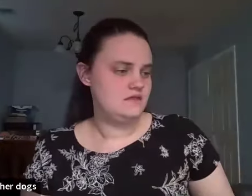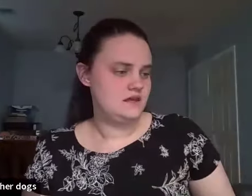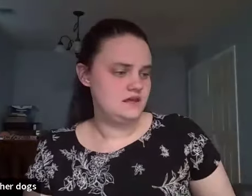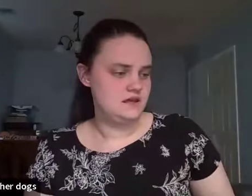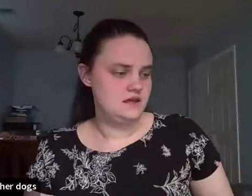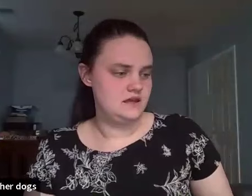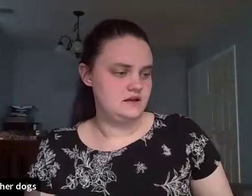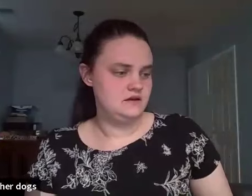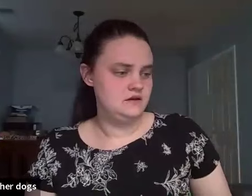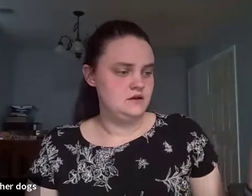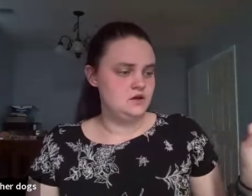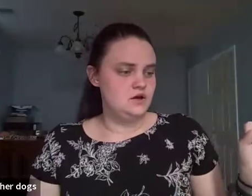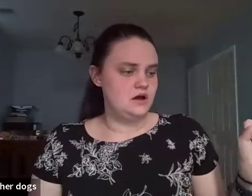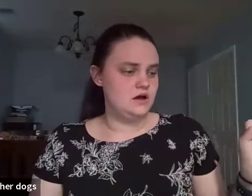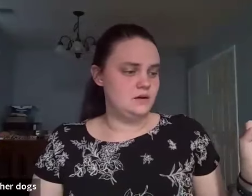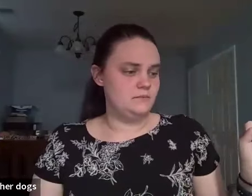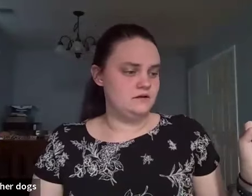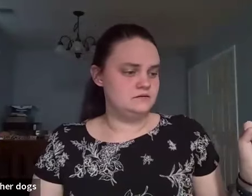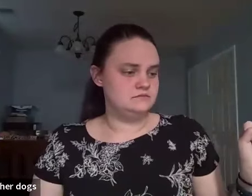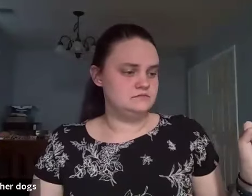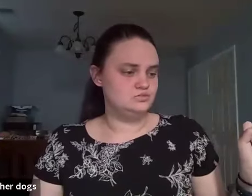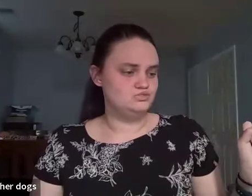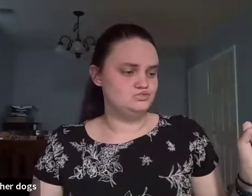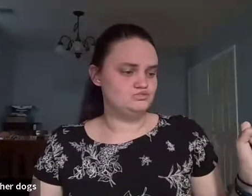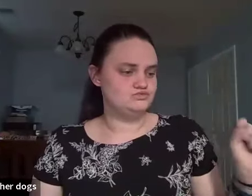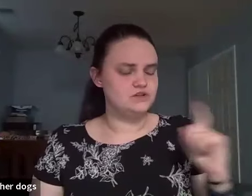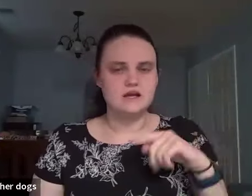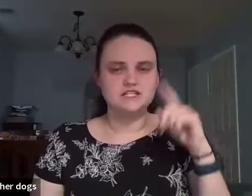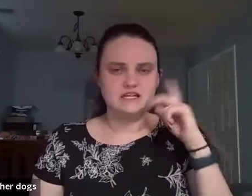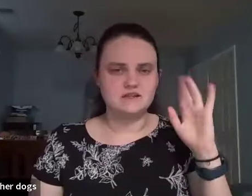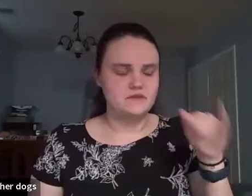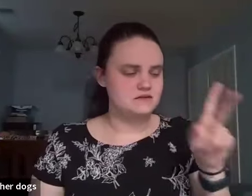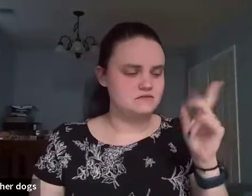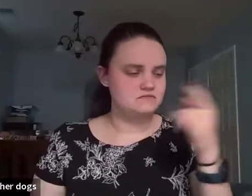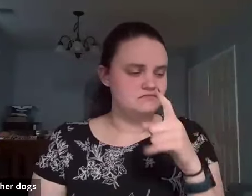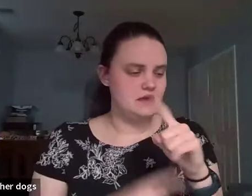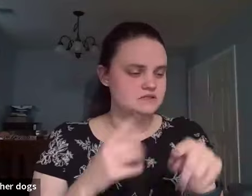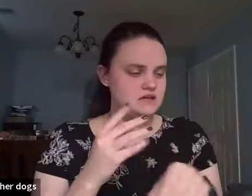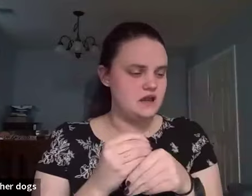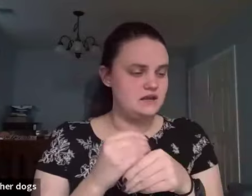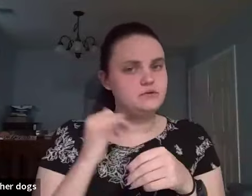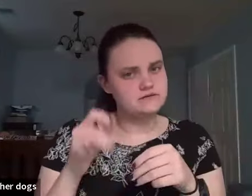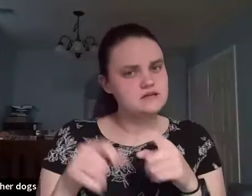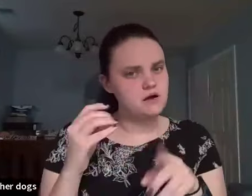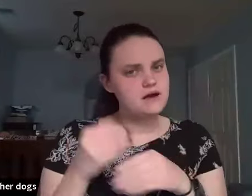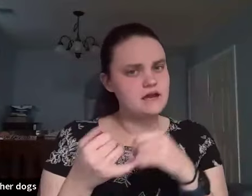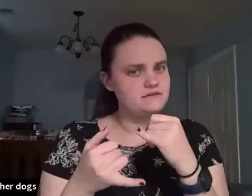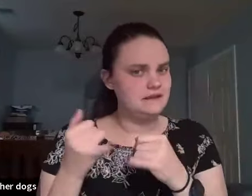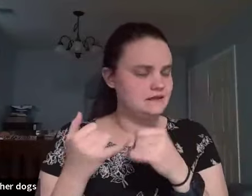And then, um, sorry, I was just thinking something that else to add. If we have time, I'll add at the